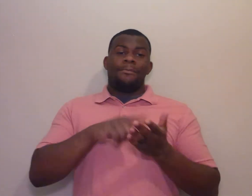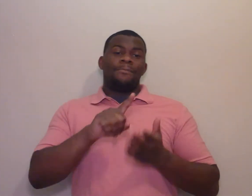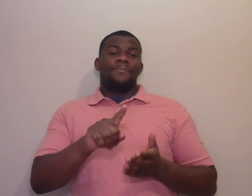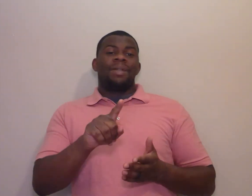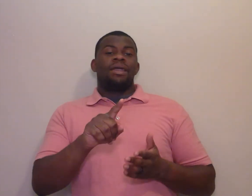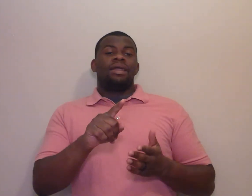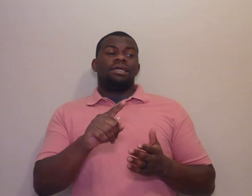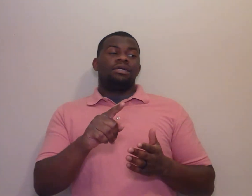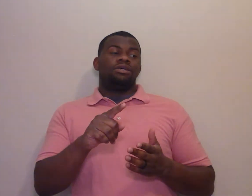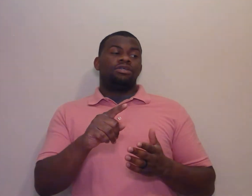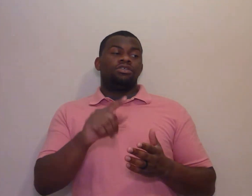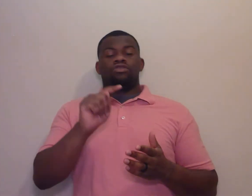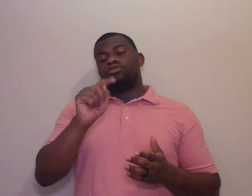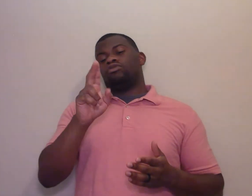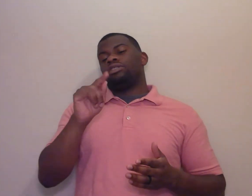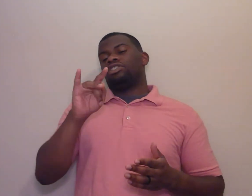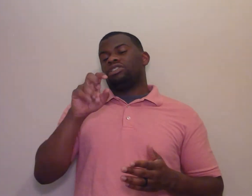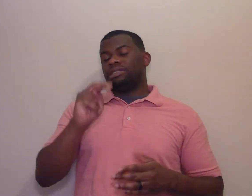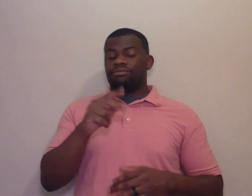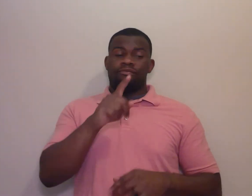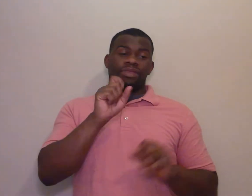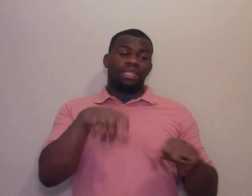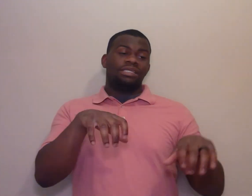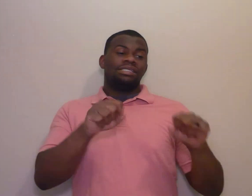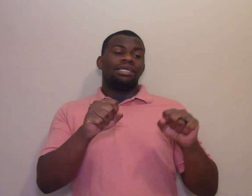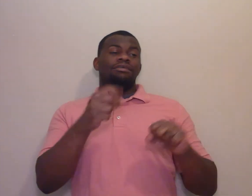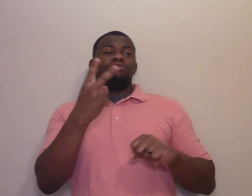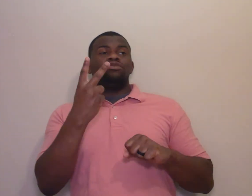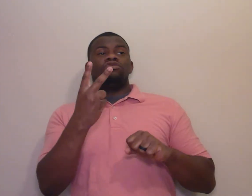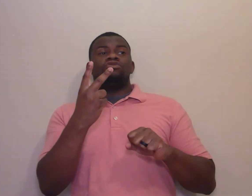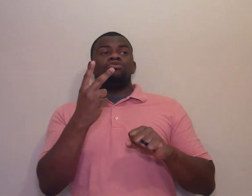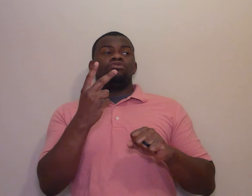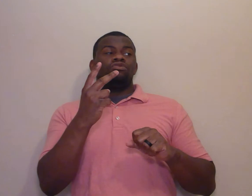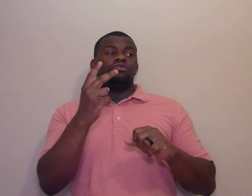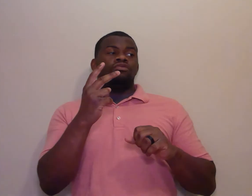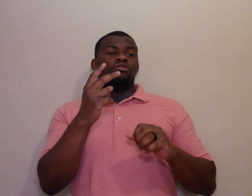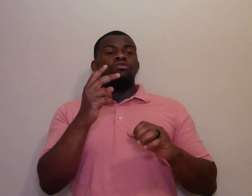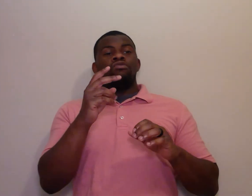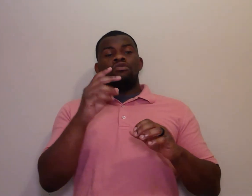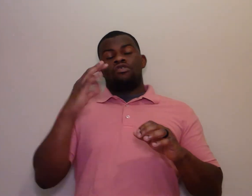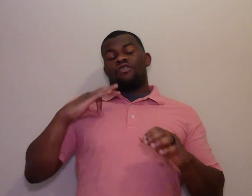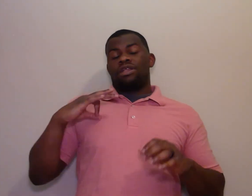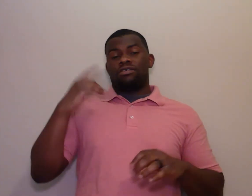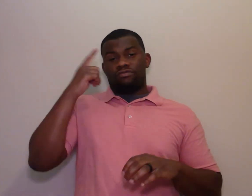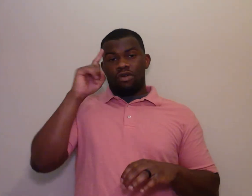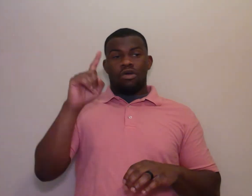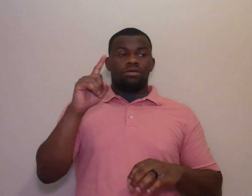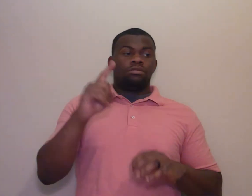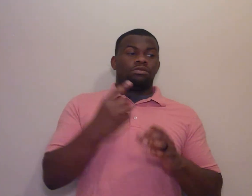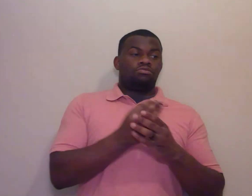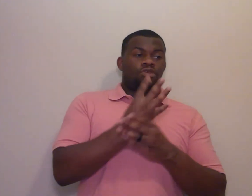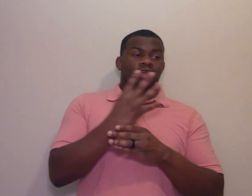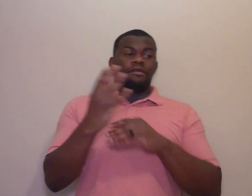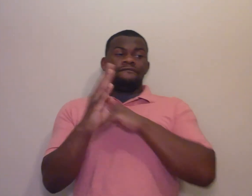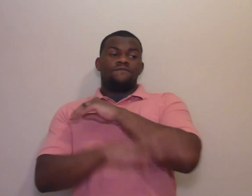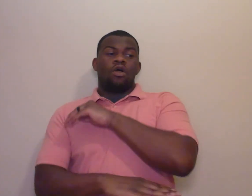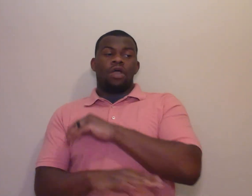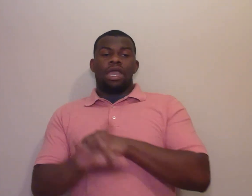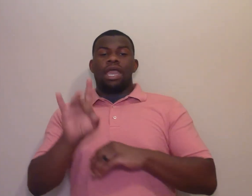up to 6 credits each spring and fall, and 8 credits over the summer, without the cost of tuition. If the employee does